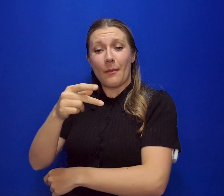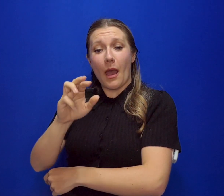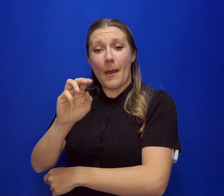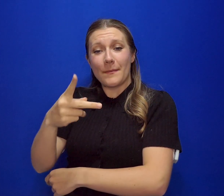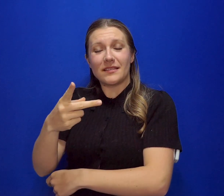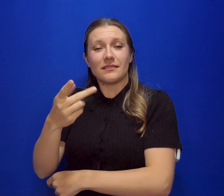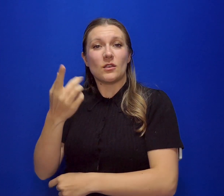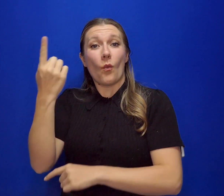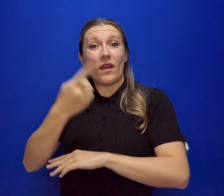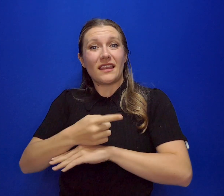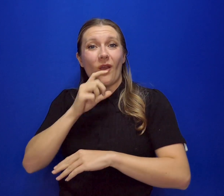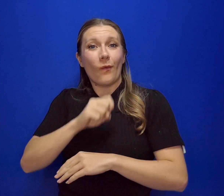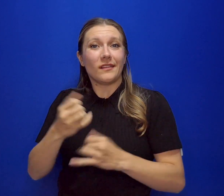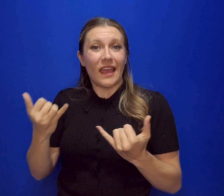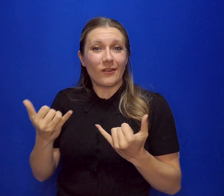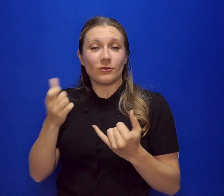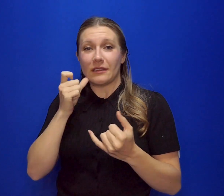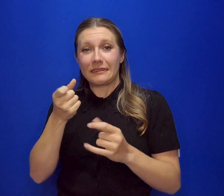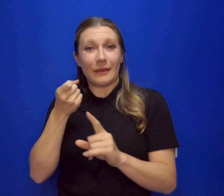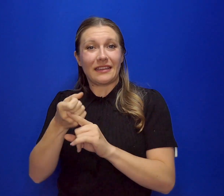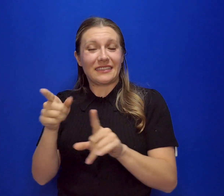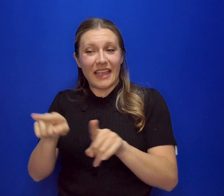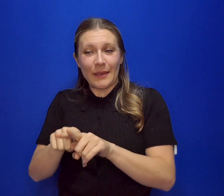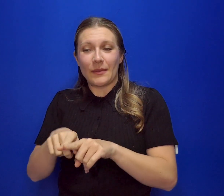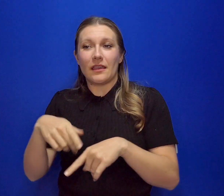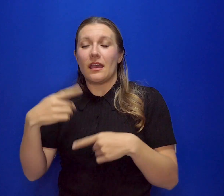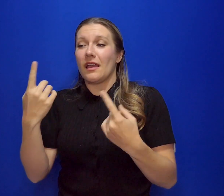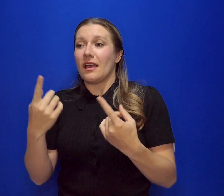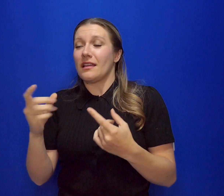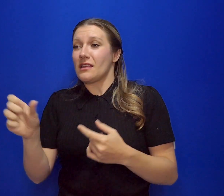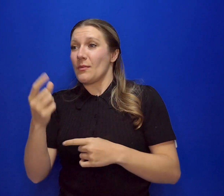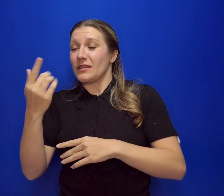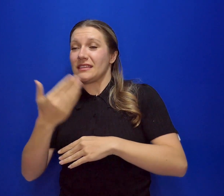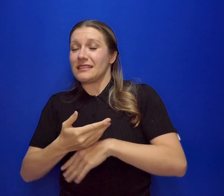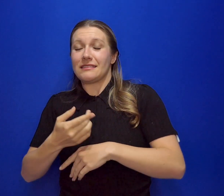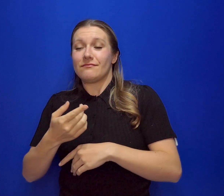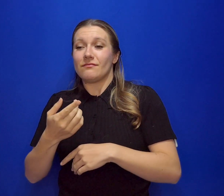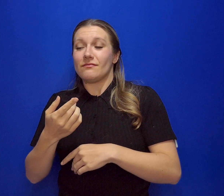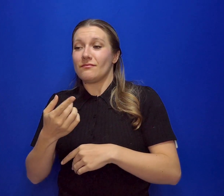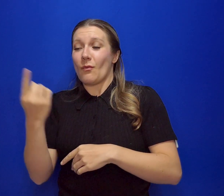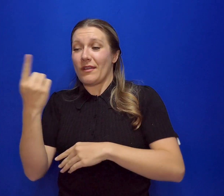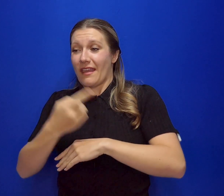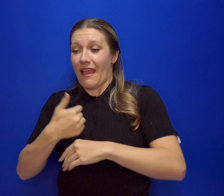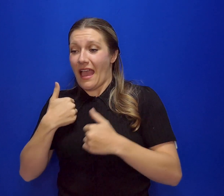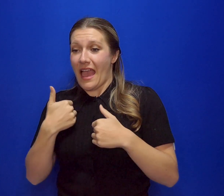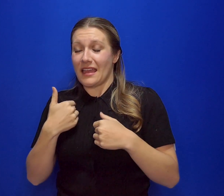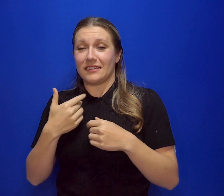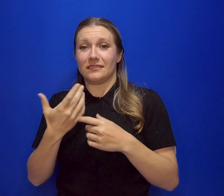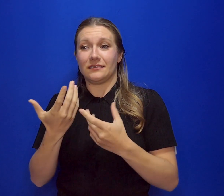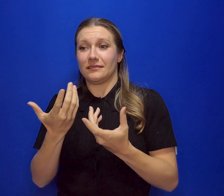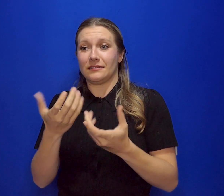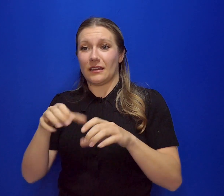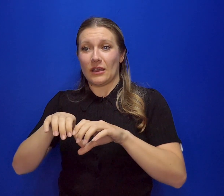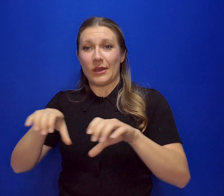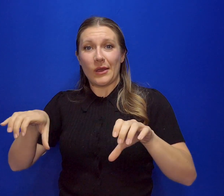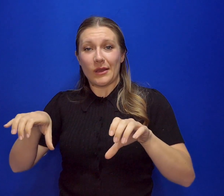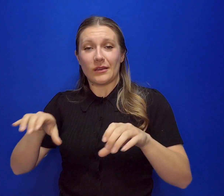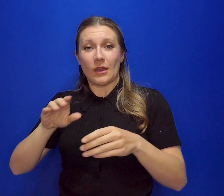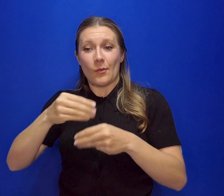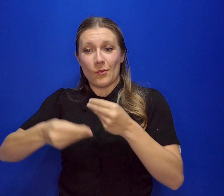you enough details. I had a burrito one day and I did well with it, but I had a burrito the next day and it didn't work. Well, did you make the burrito the first day and was the next